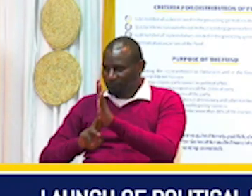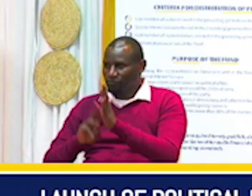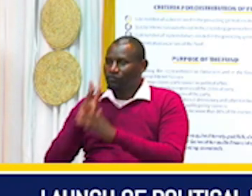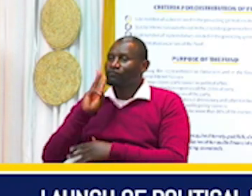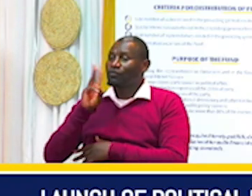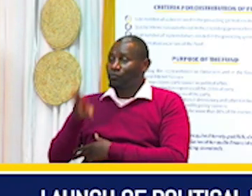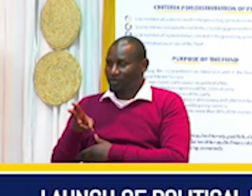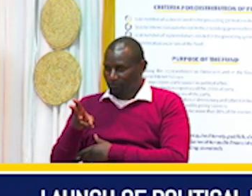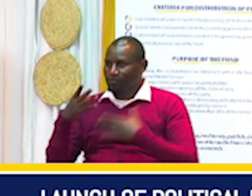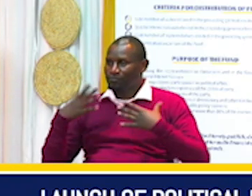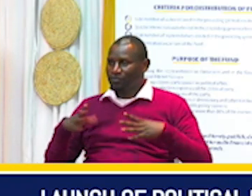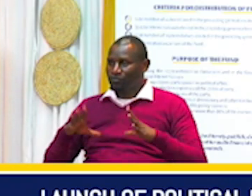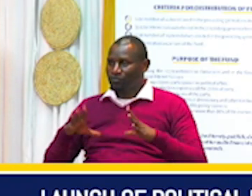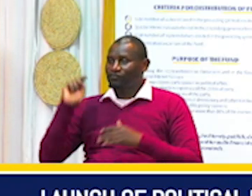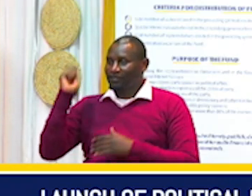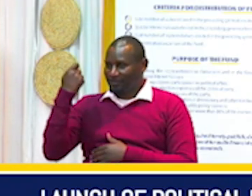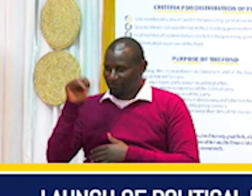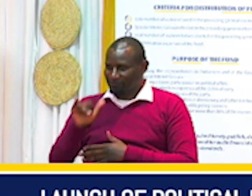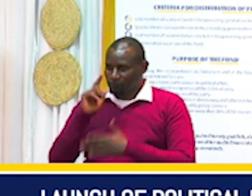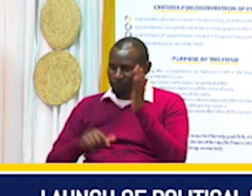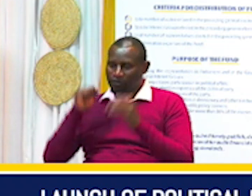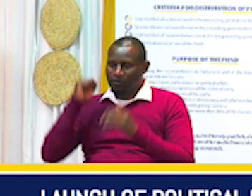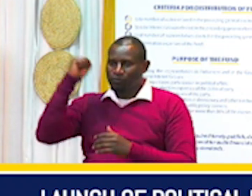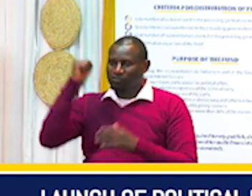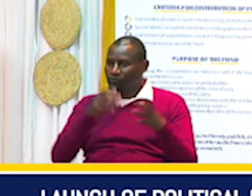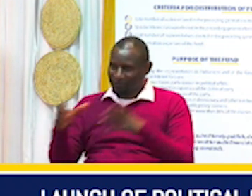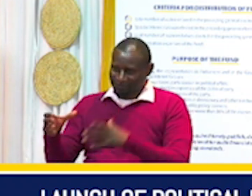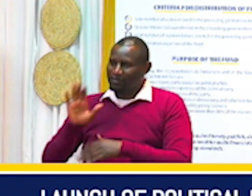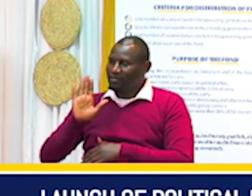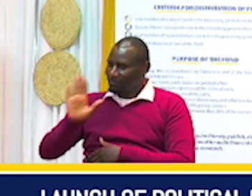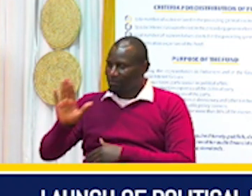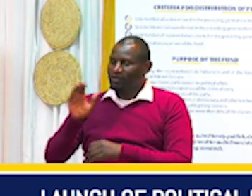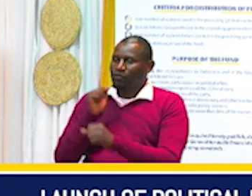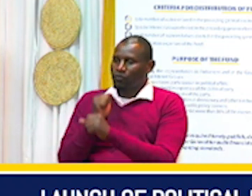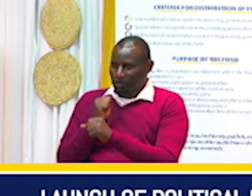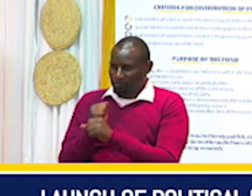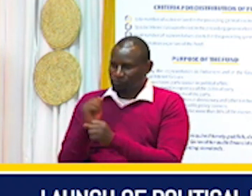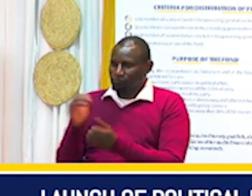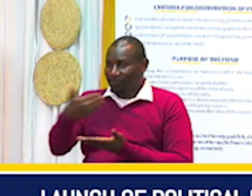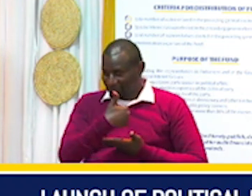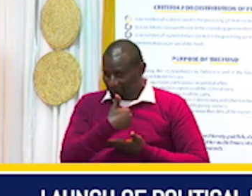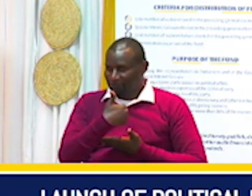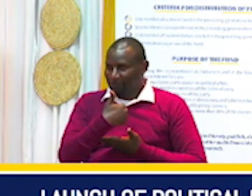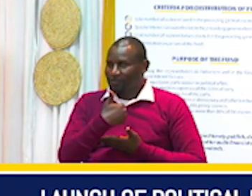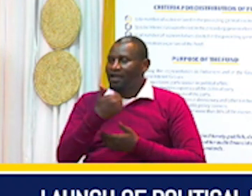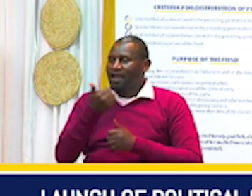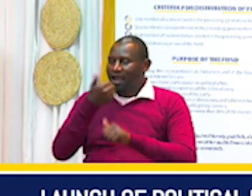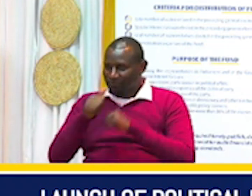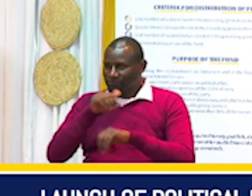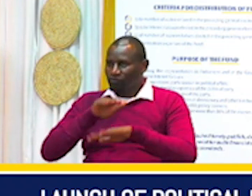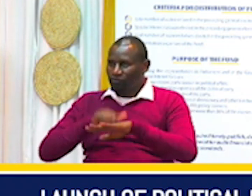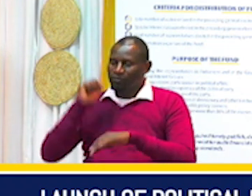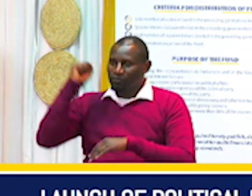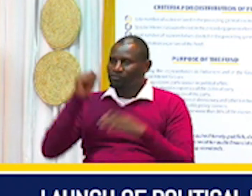will of the people of Kenya. And that's what political parties are there for. They are instruments to collect, to act on the political